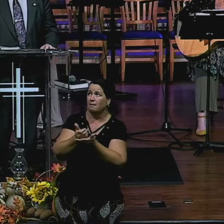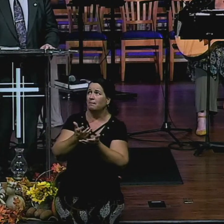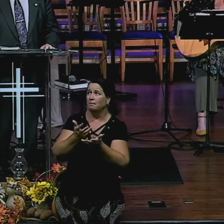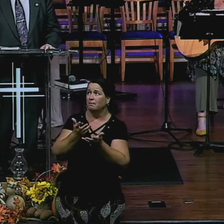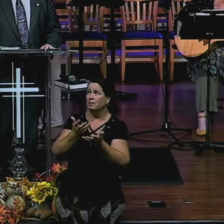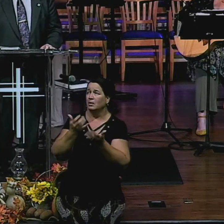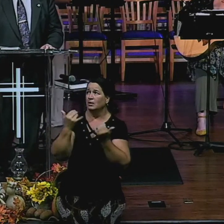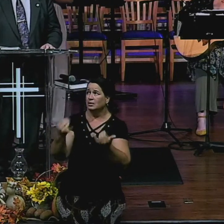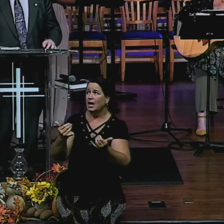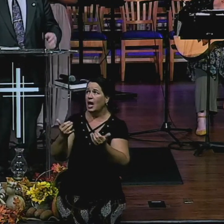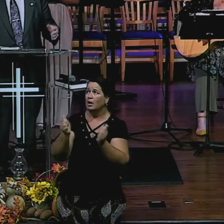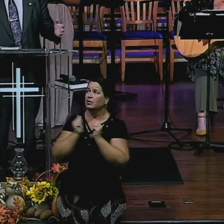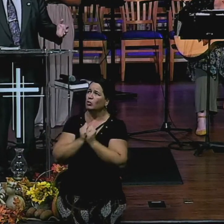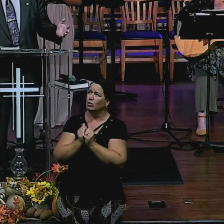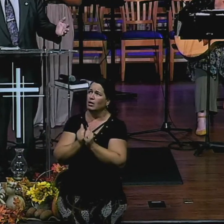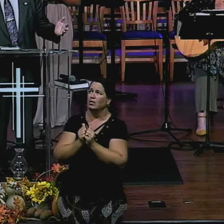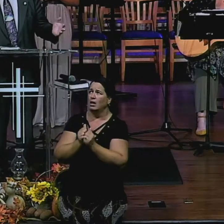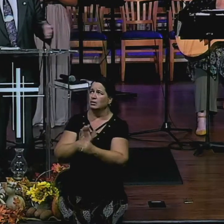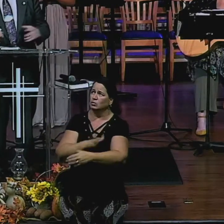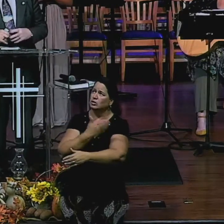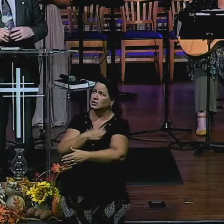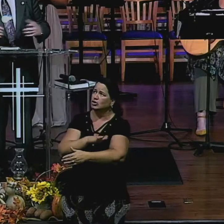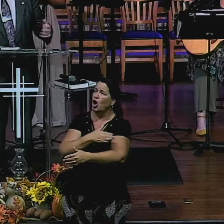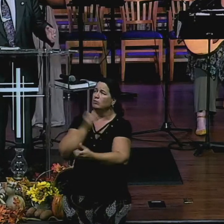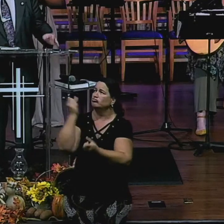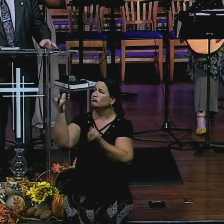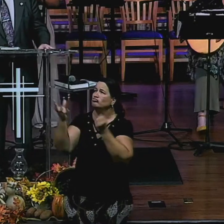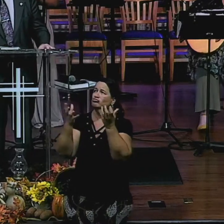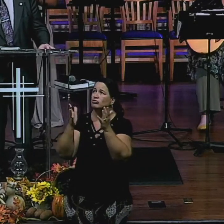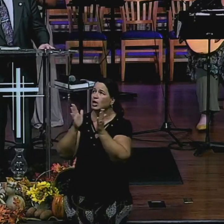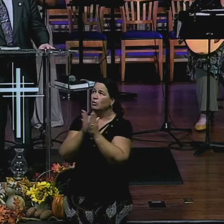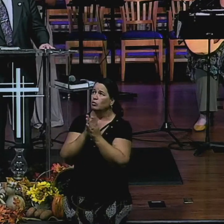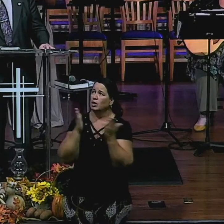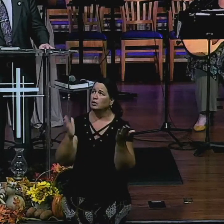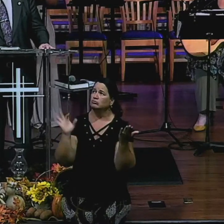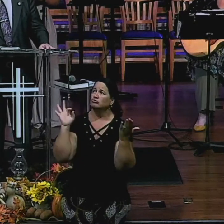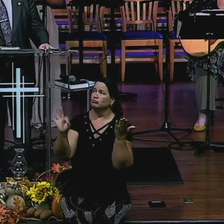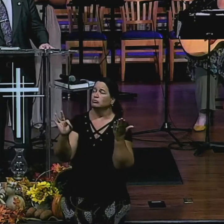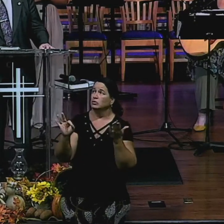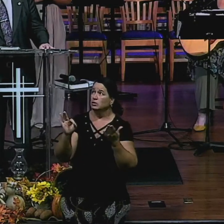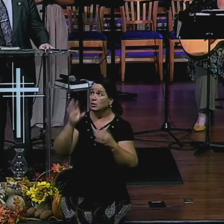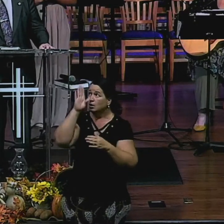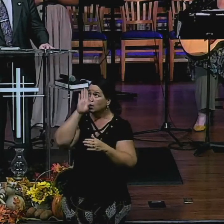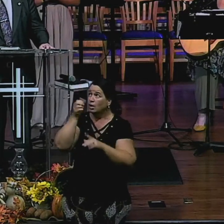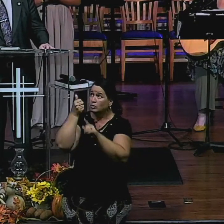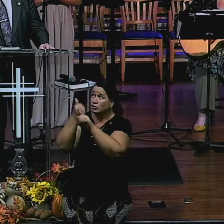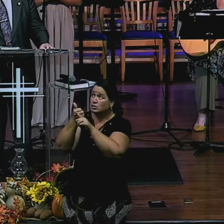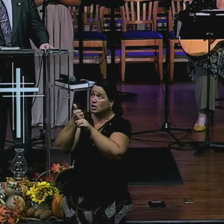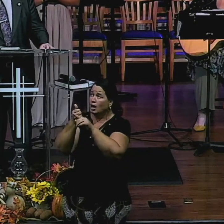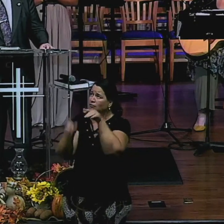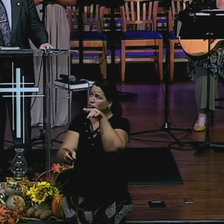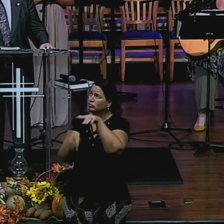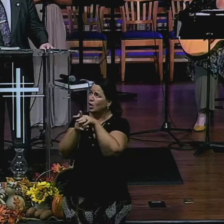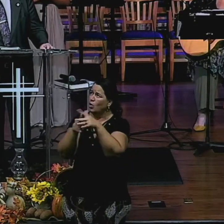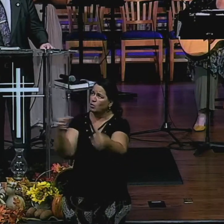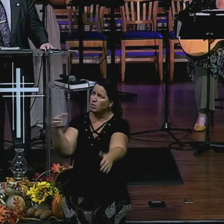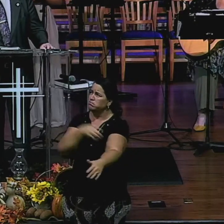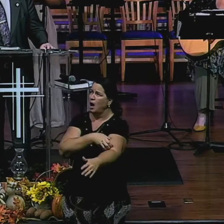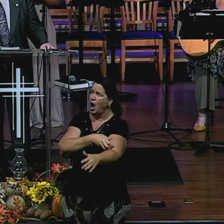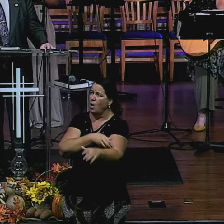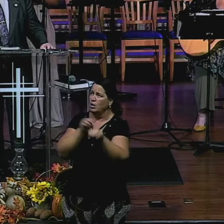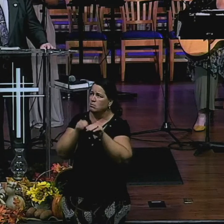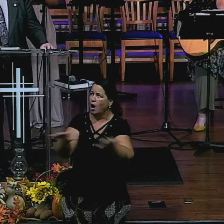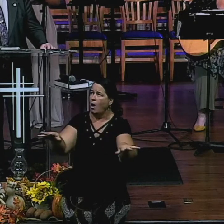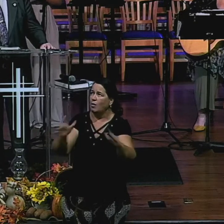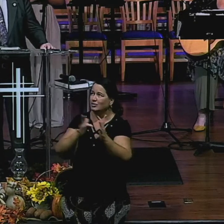worship you in song now, and as we open your book, and as we hear, thus saith the Lord, God, would you just show yourself in power, and may all the glory be thine,